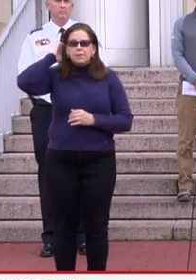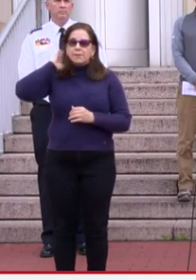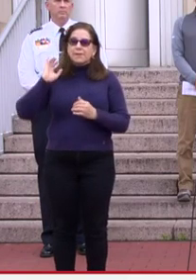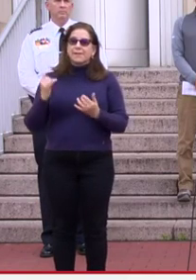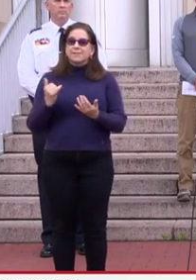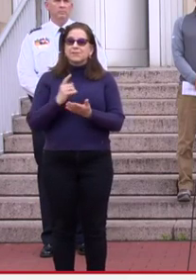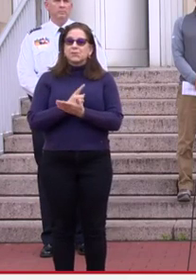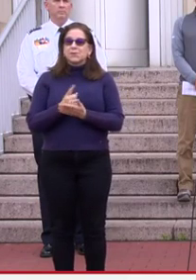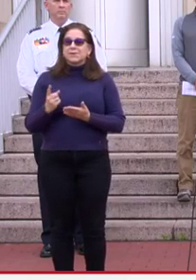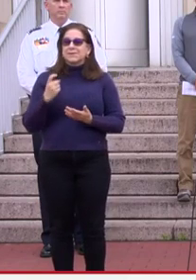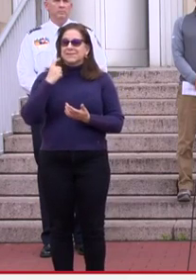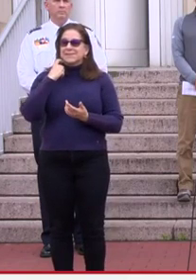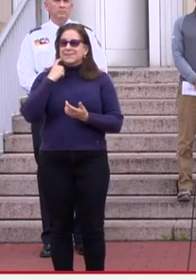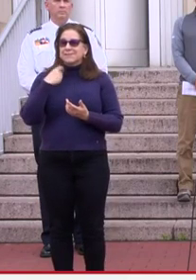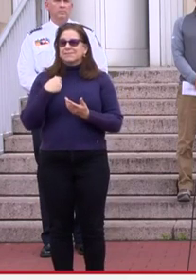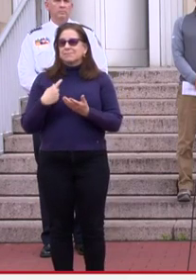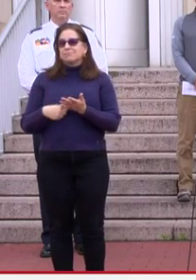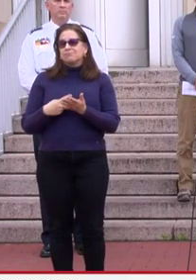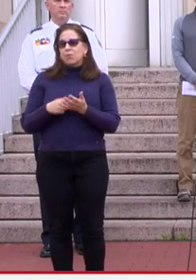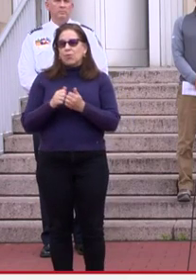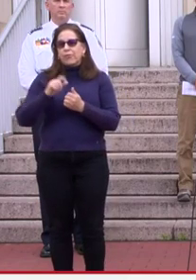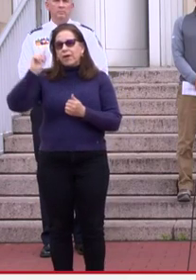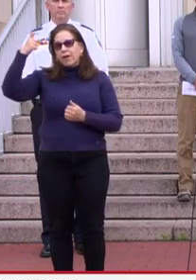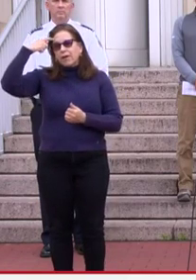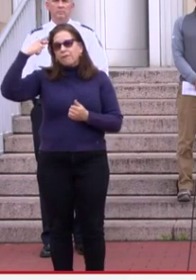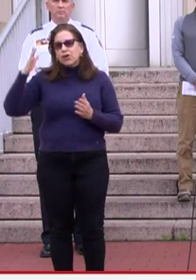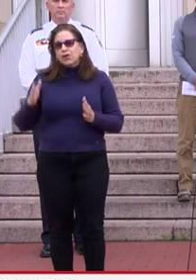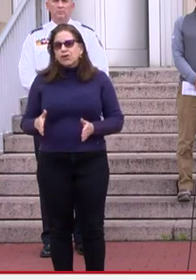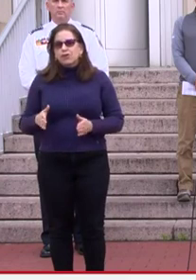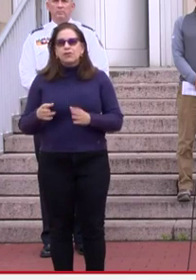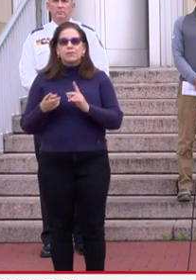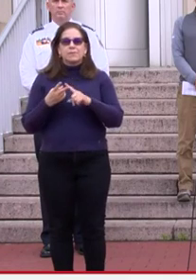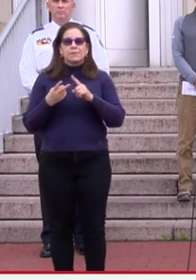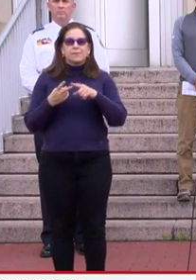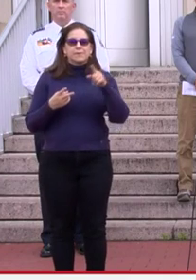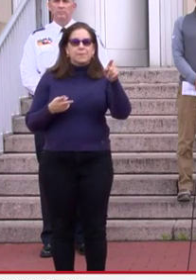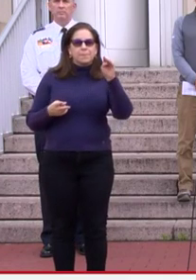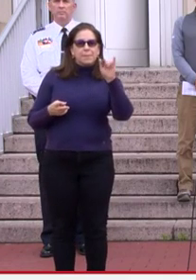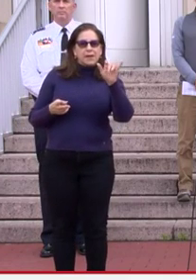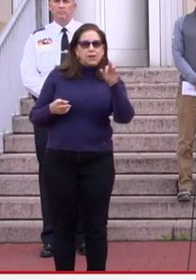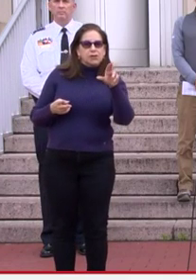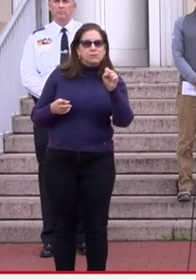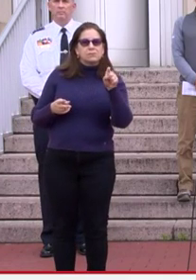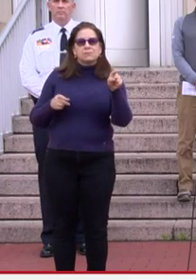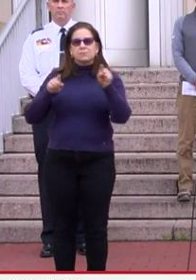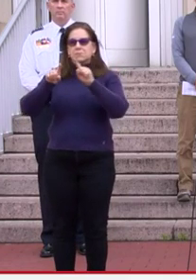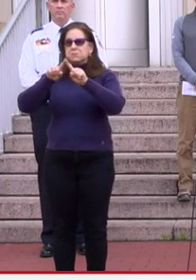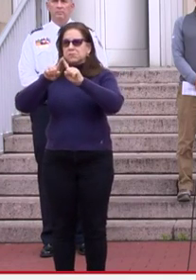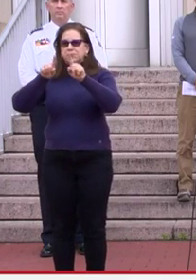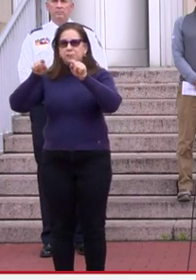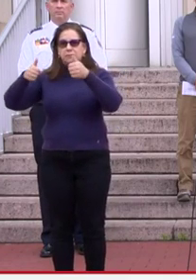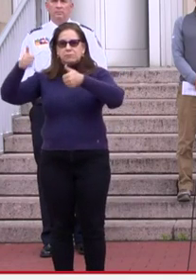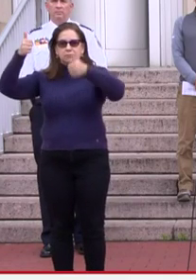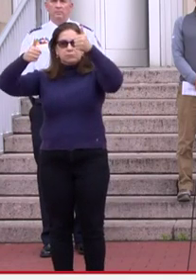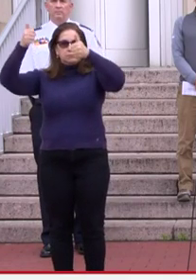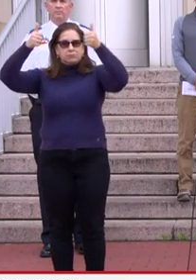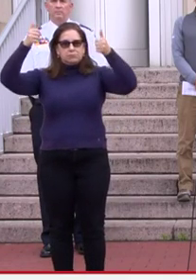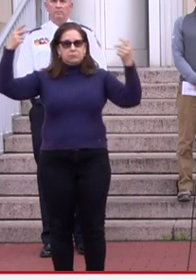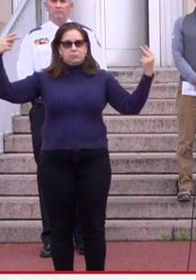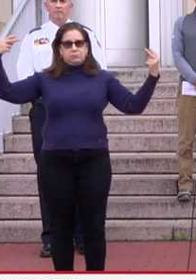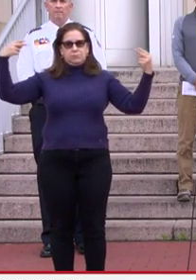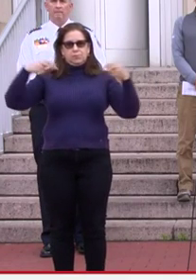with the nation's mayors, and participated in various calls with the White House. Those